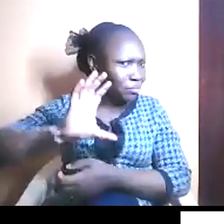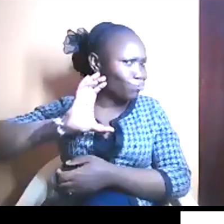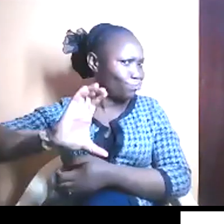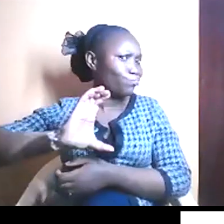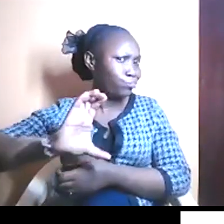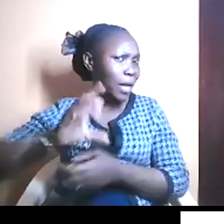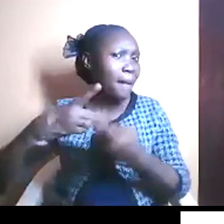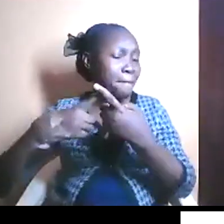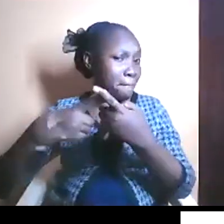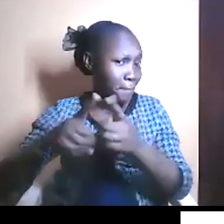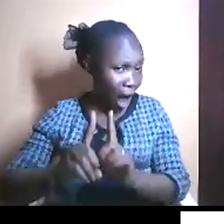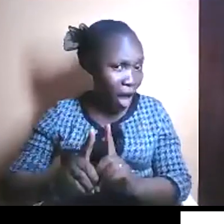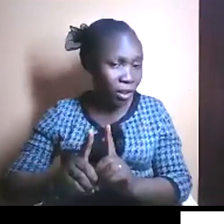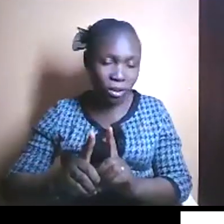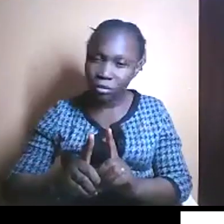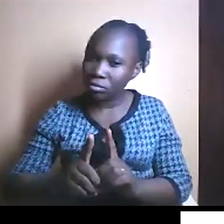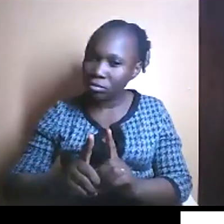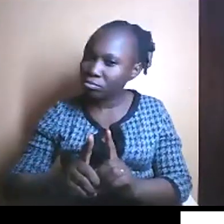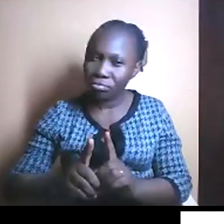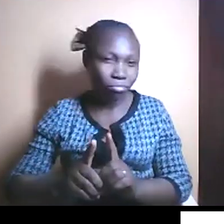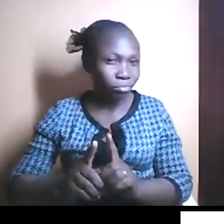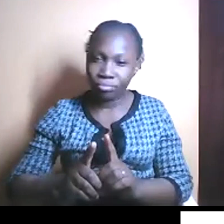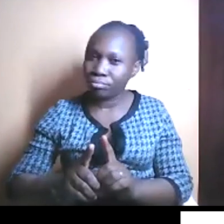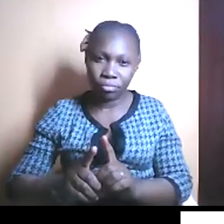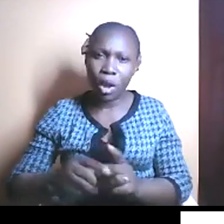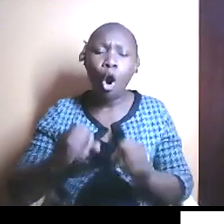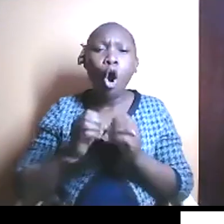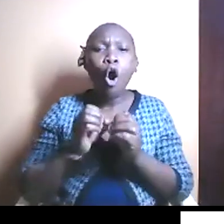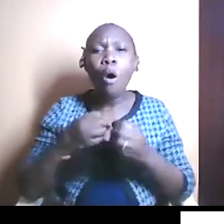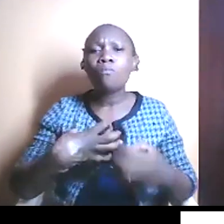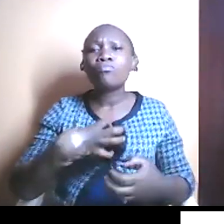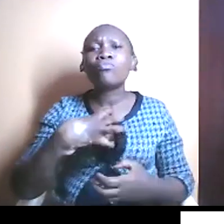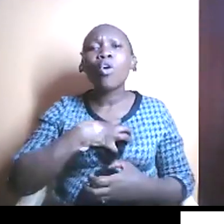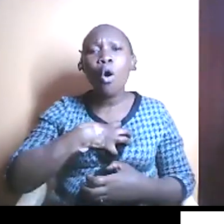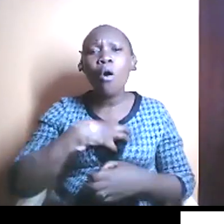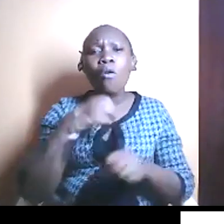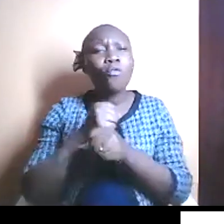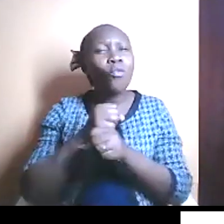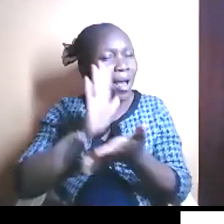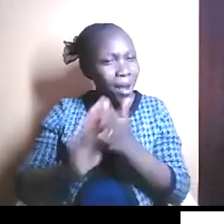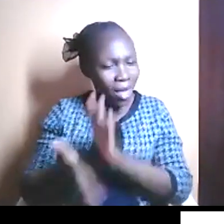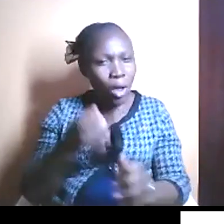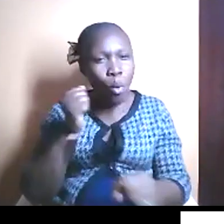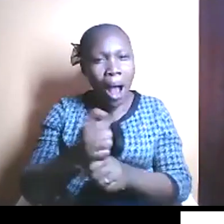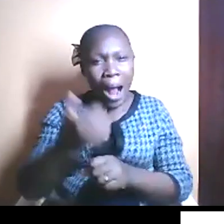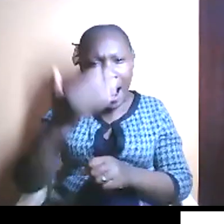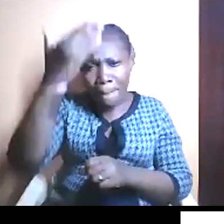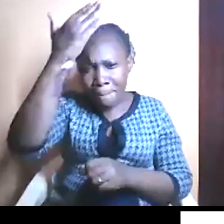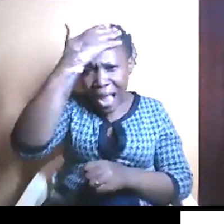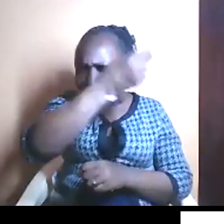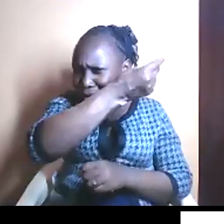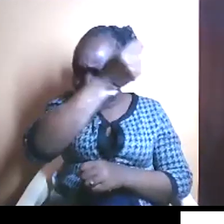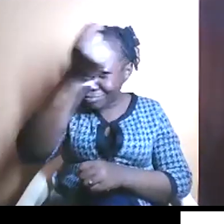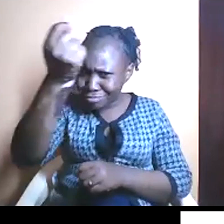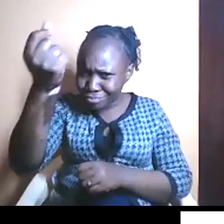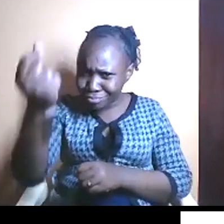of money, but they have no off work hours. They are supposed to work from Monday to Sunday throughout.